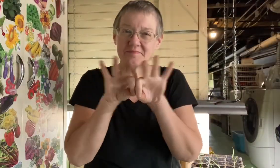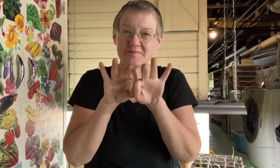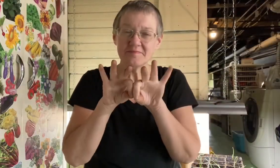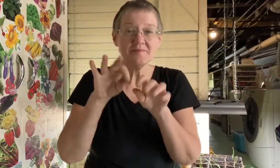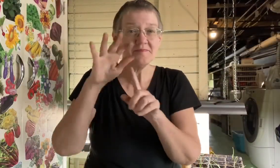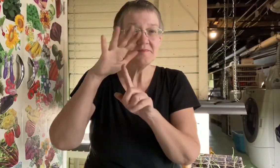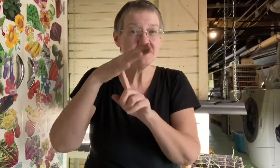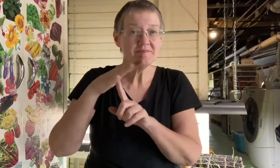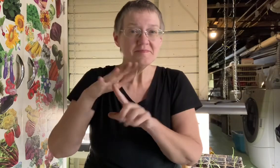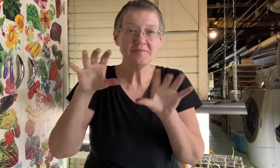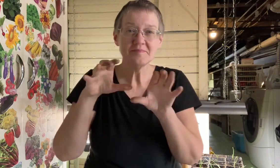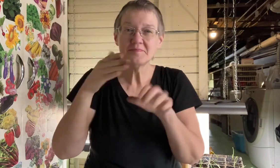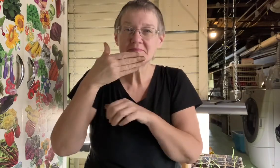Now they do best